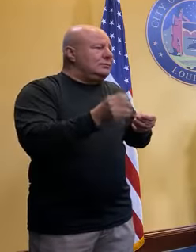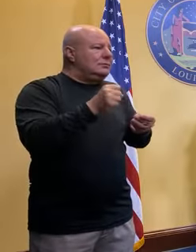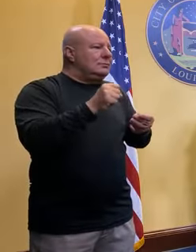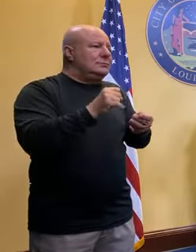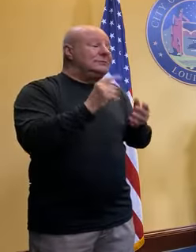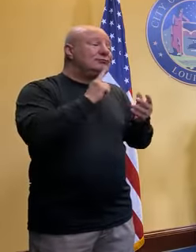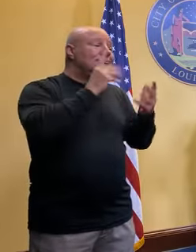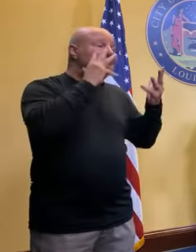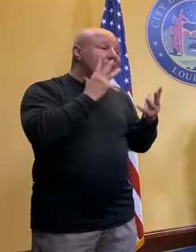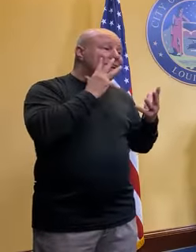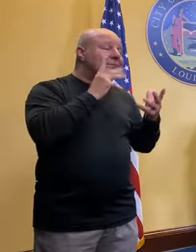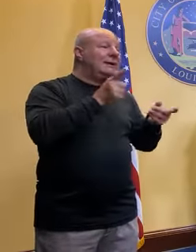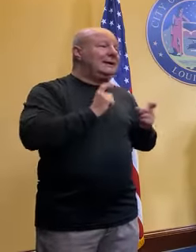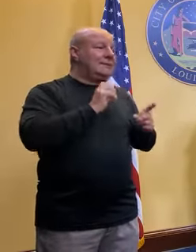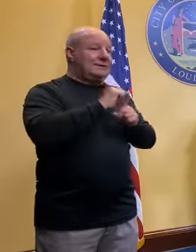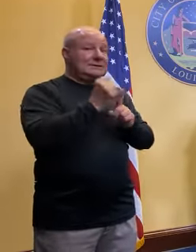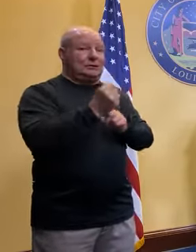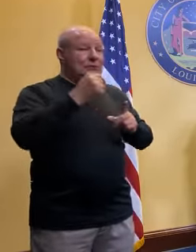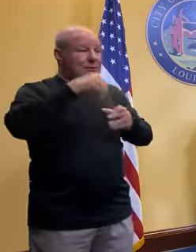highly unfortunate given the situation we're in right now, which is why we're as conservative as if this were all of our local dollars in spending, which is an